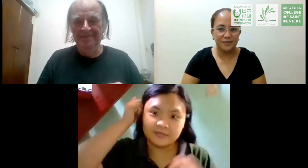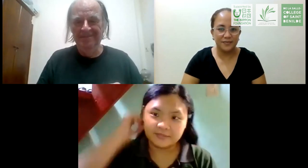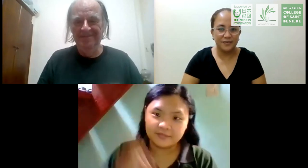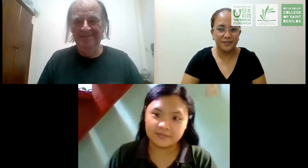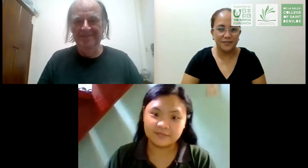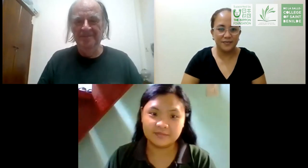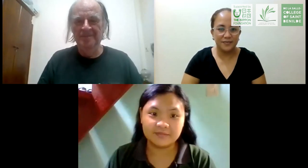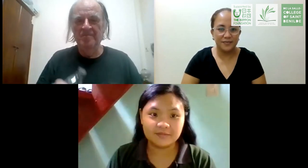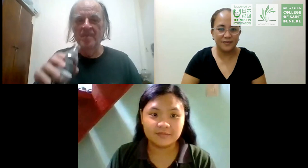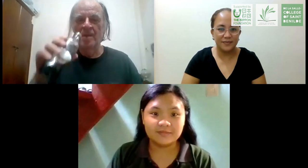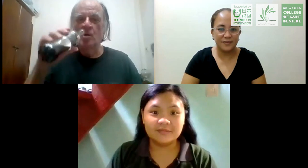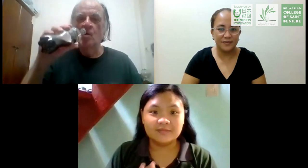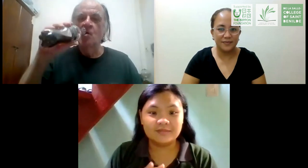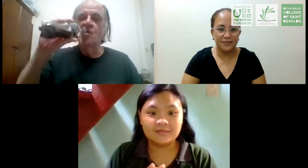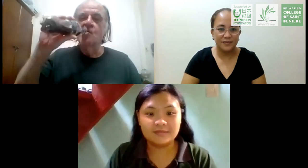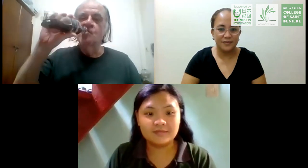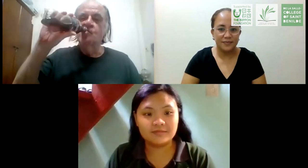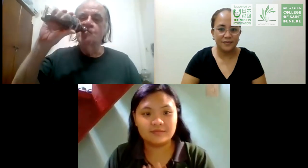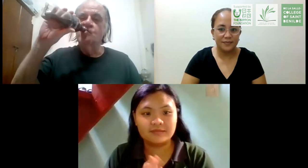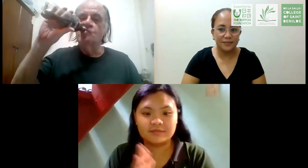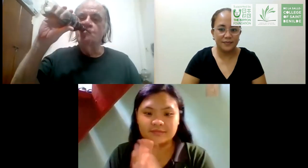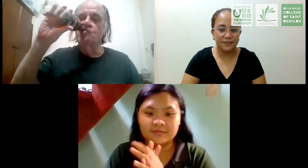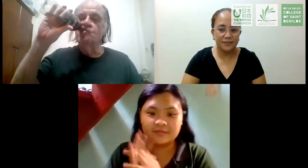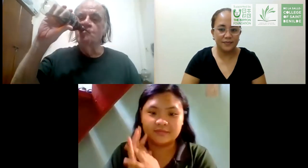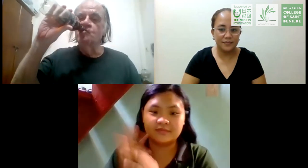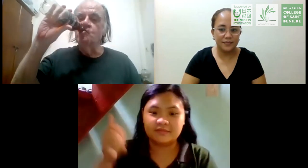Ray saying, what about 3 and 8?